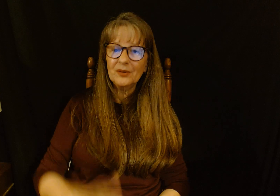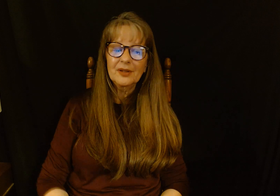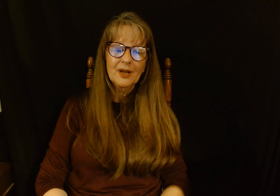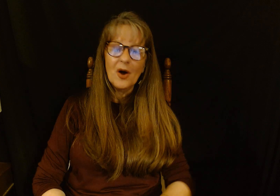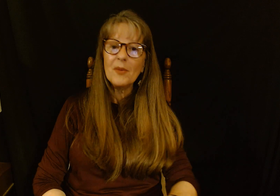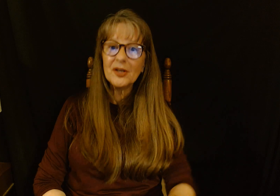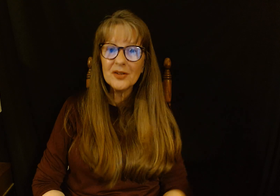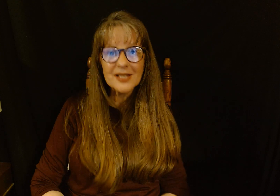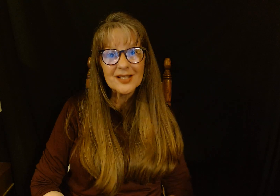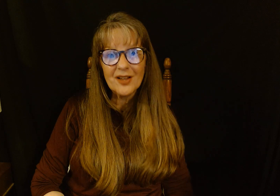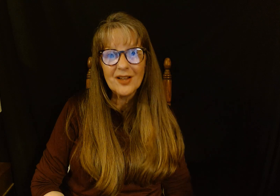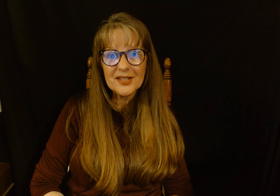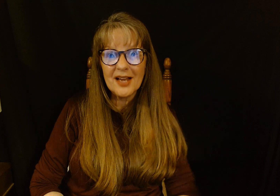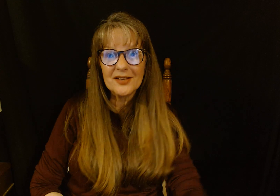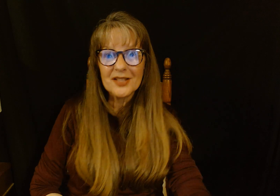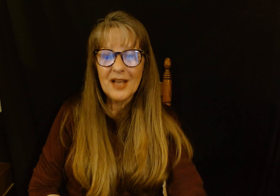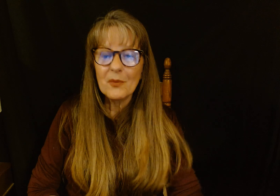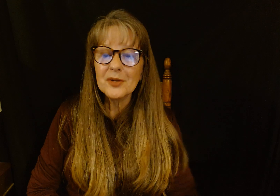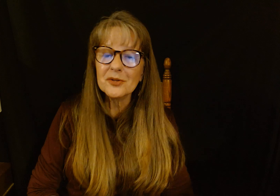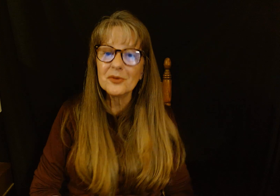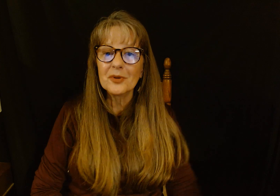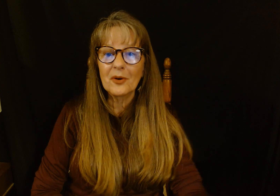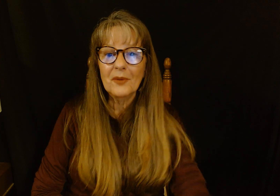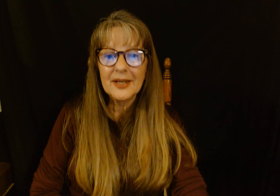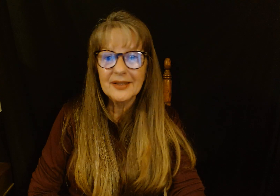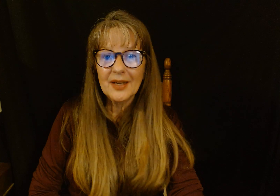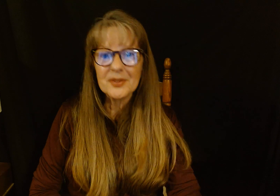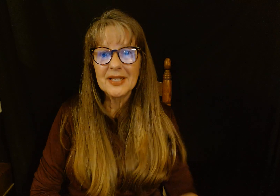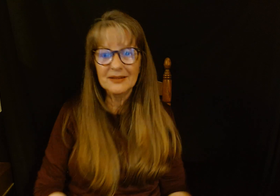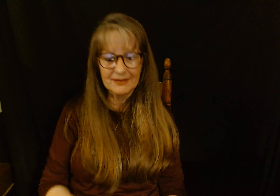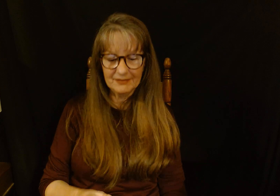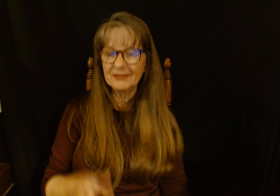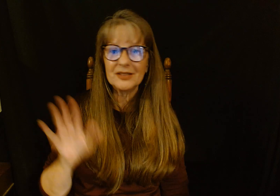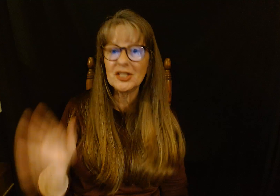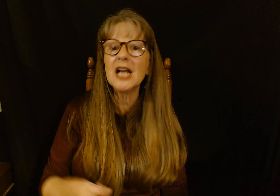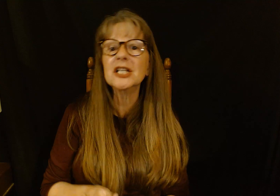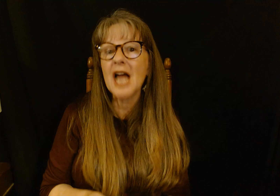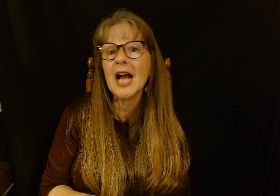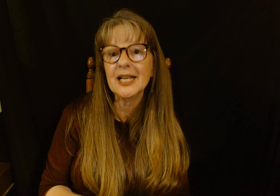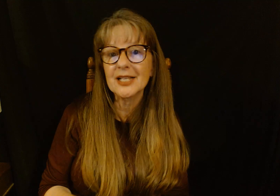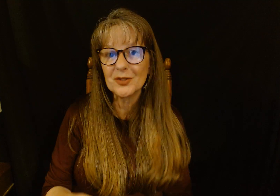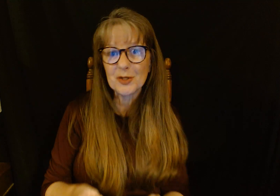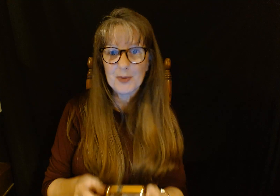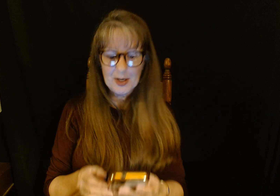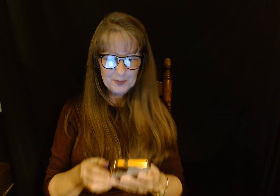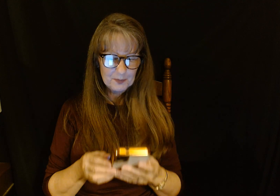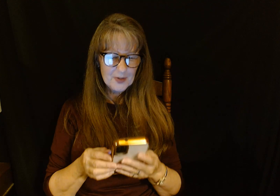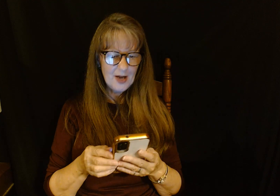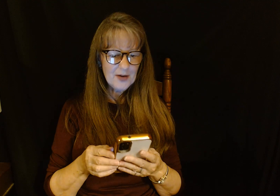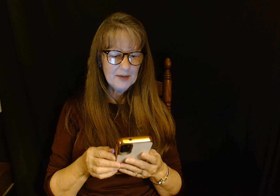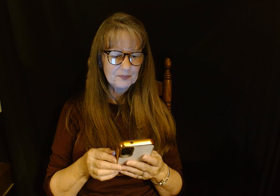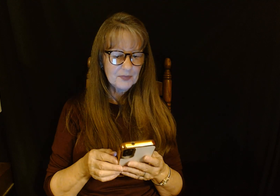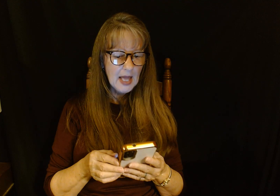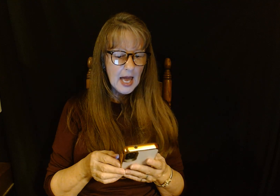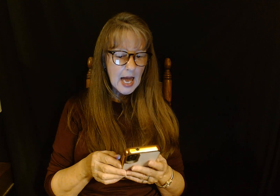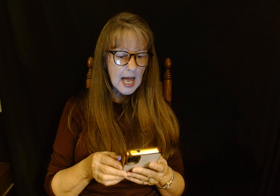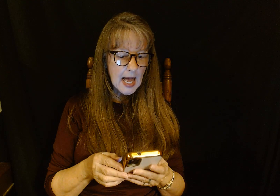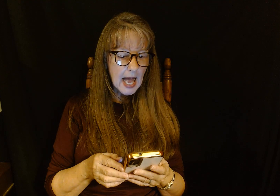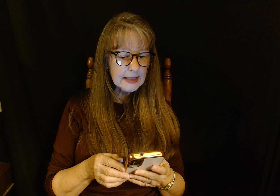Oh my goodness, that's a lot of signs, and I wanted to do it correctly, and I was getting tongue-tied, so to speak. Okay. I think